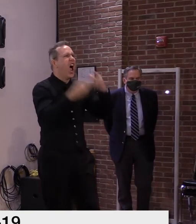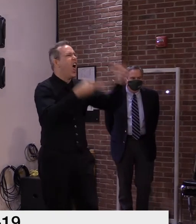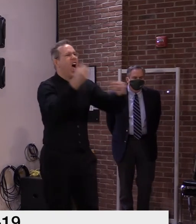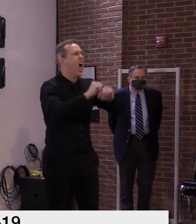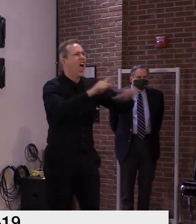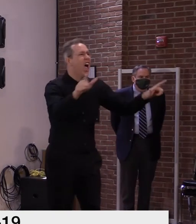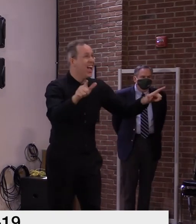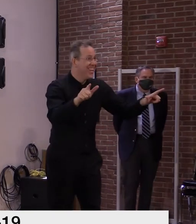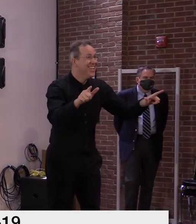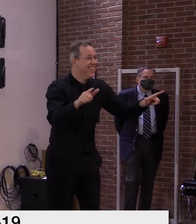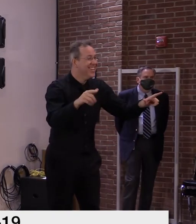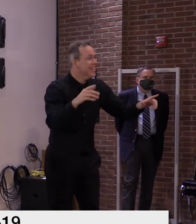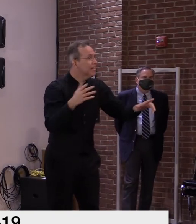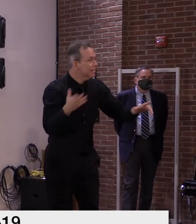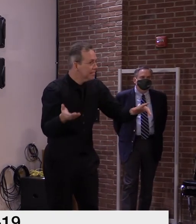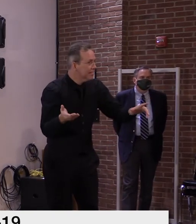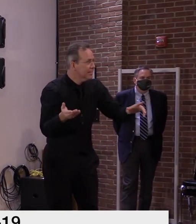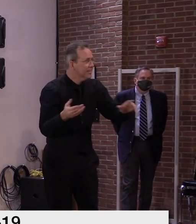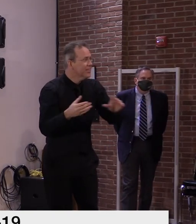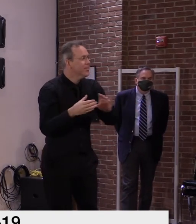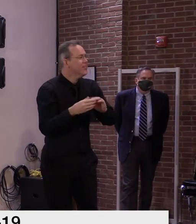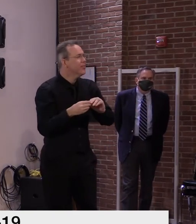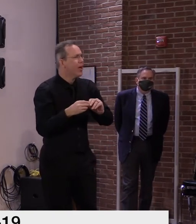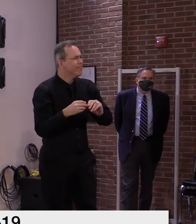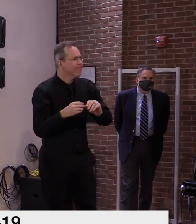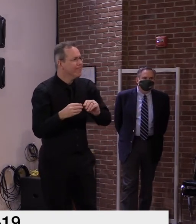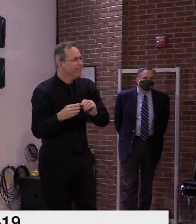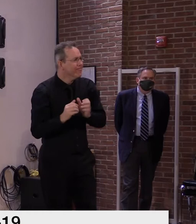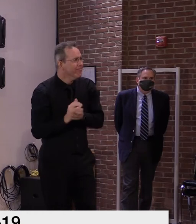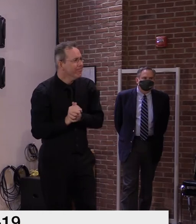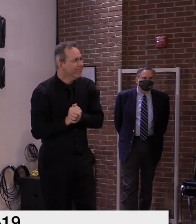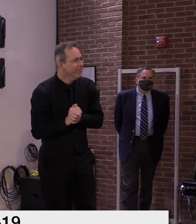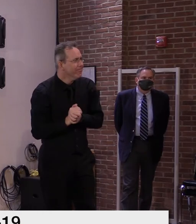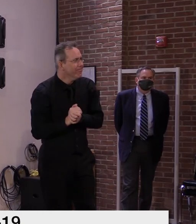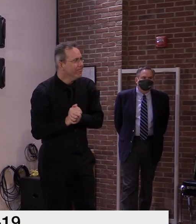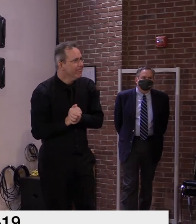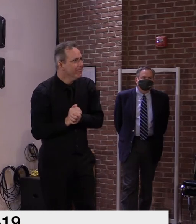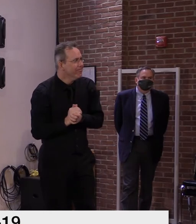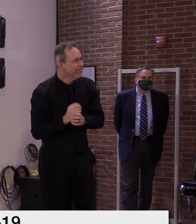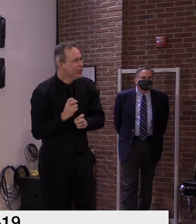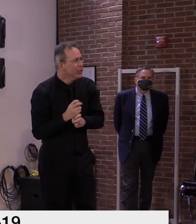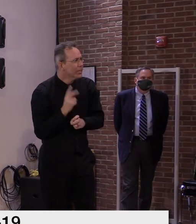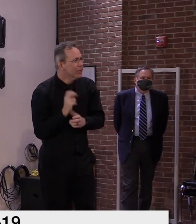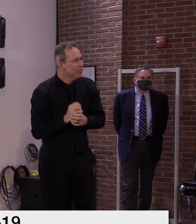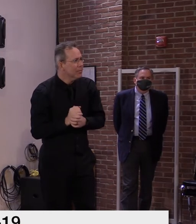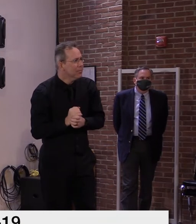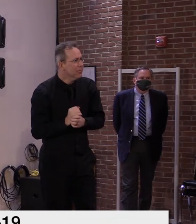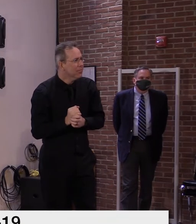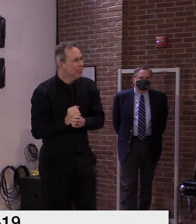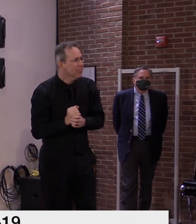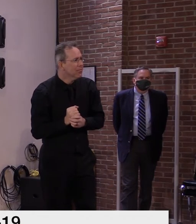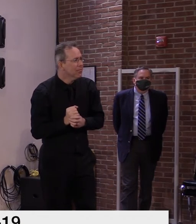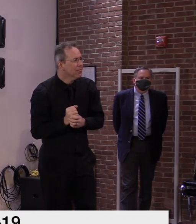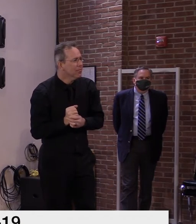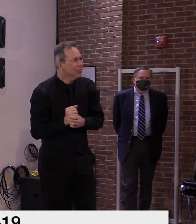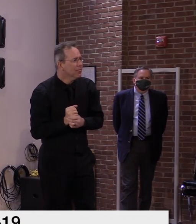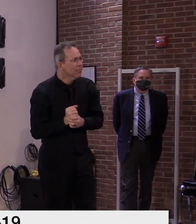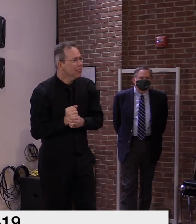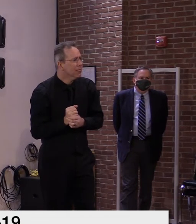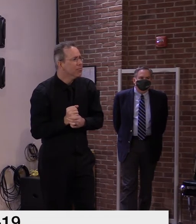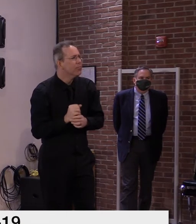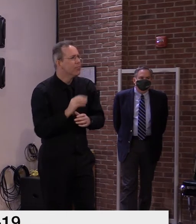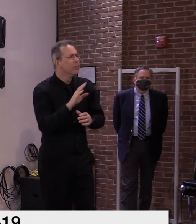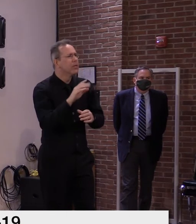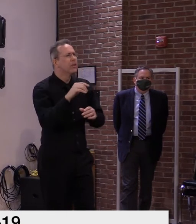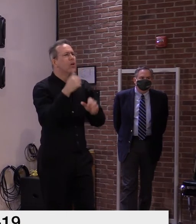ill, and all of the sectors that Mike Donahue was talking about, vaccinated concurrently.